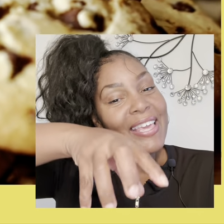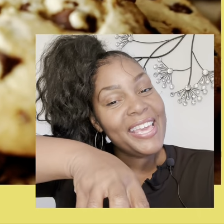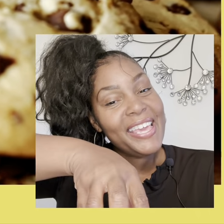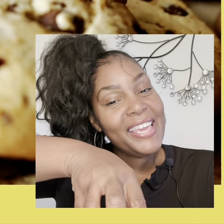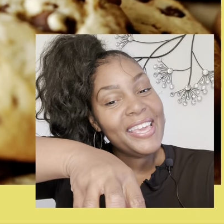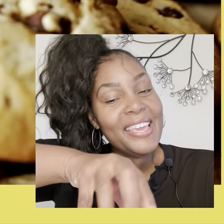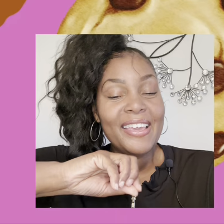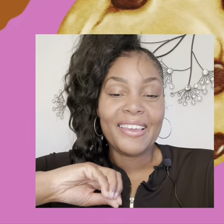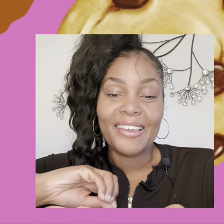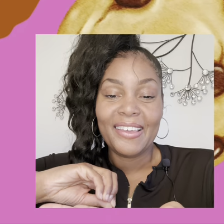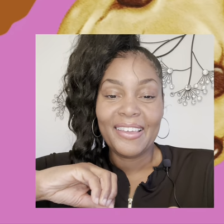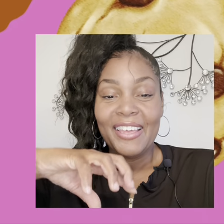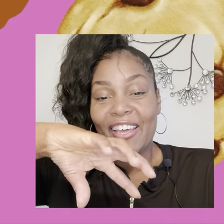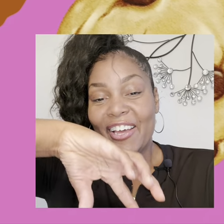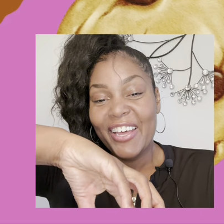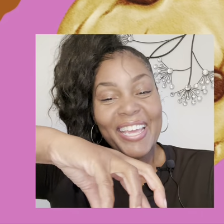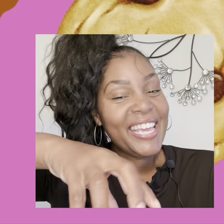Cookie,